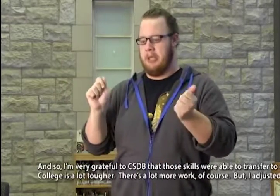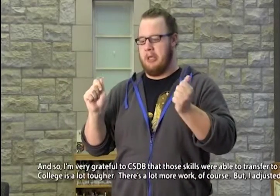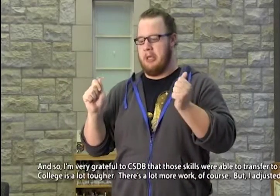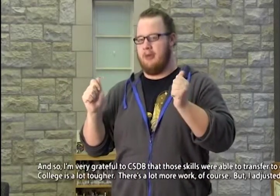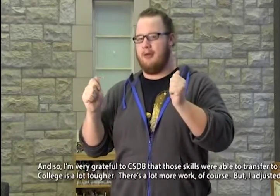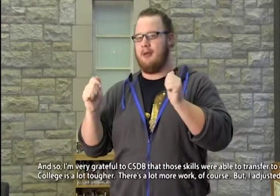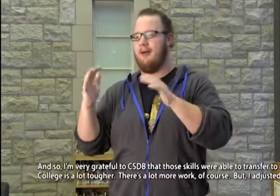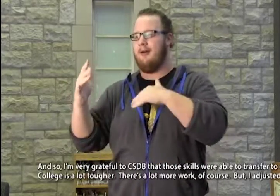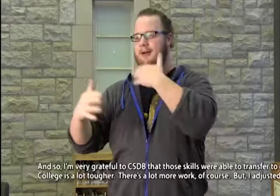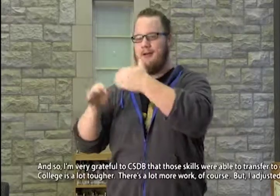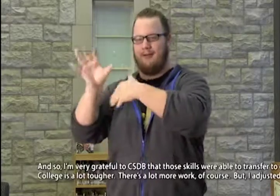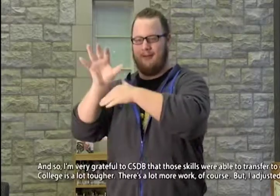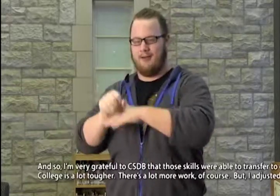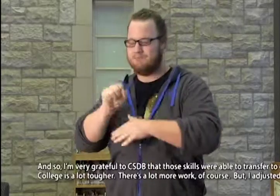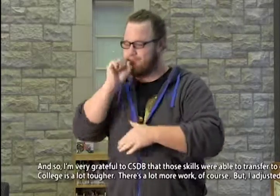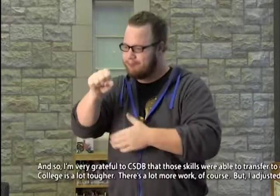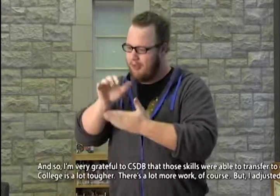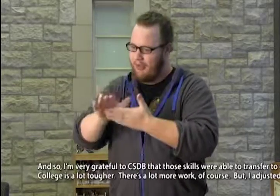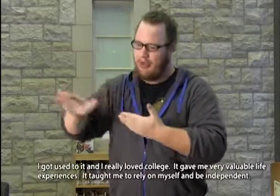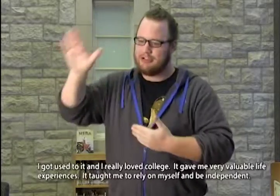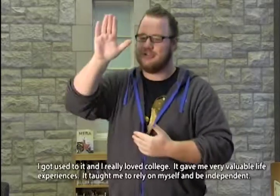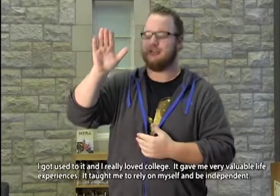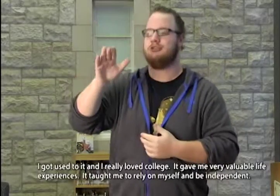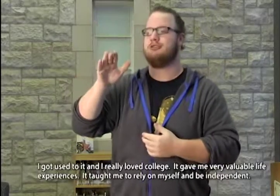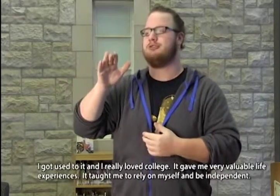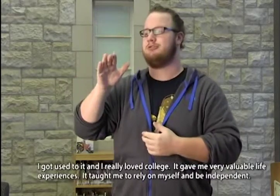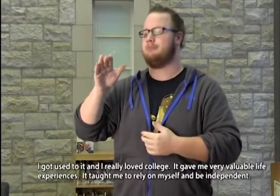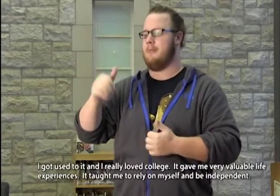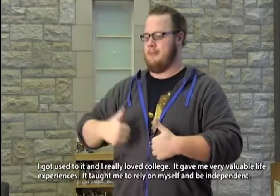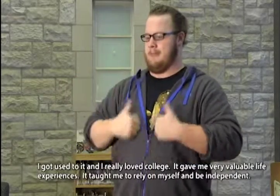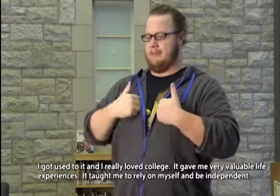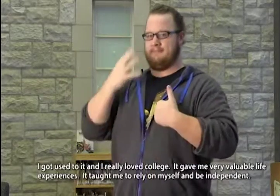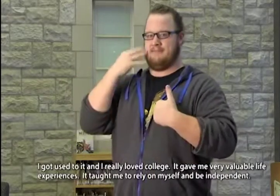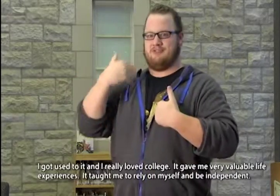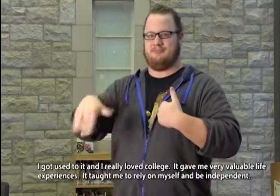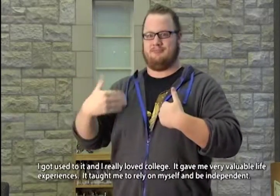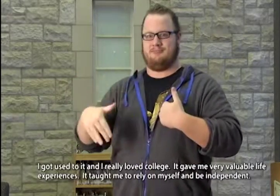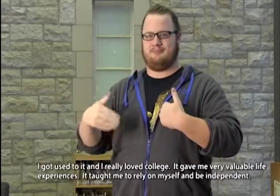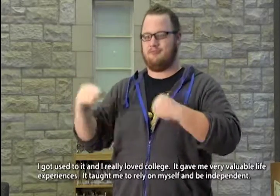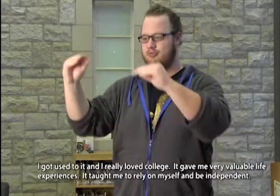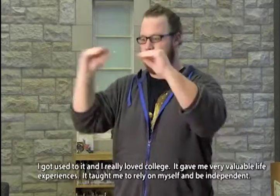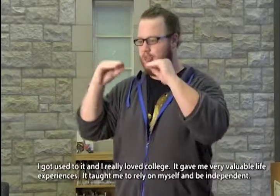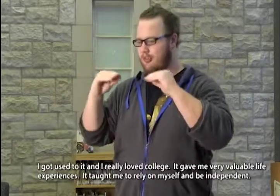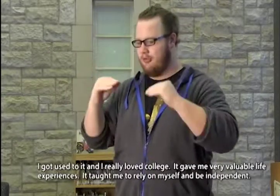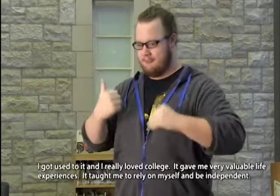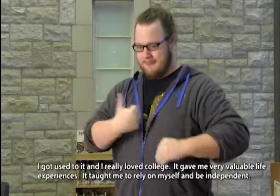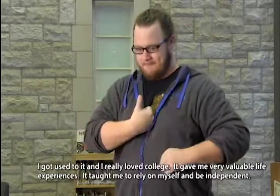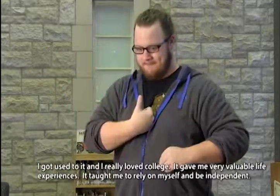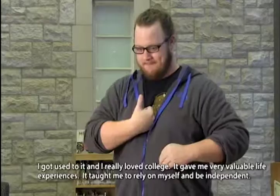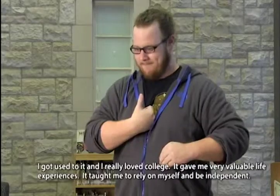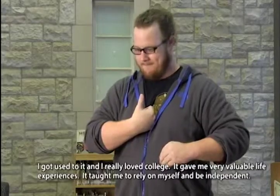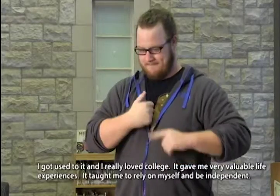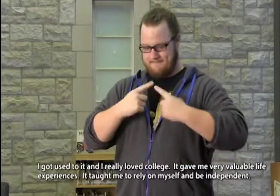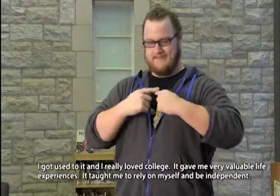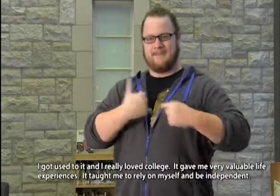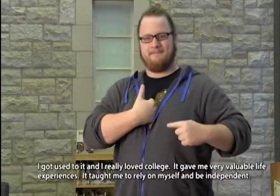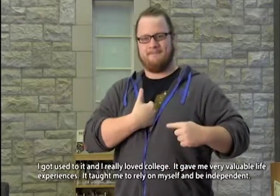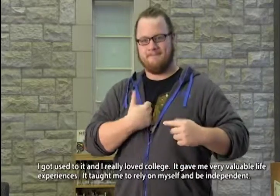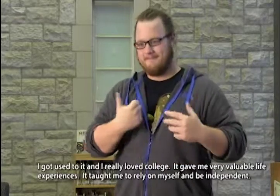work, of course, but I adjusted. I got used to it, and I really loved college. That gave me very valuable life experiences. It